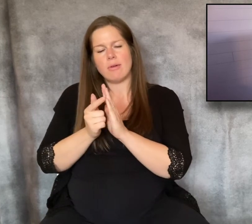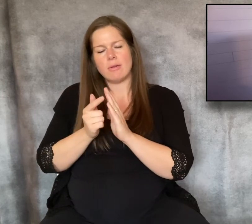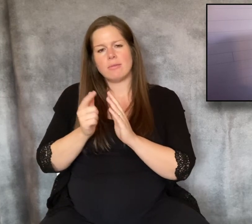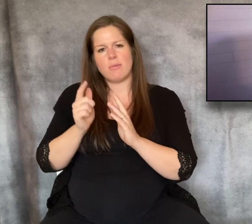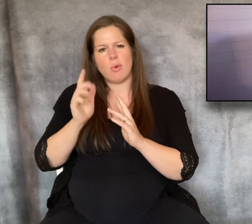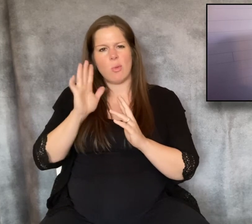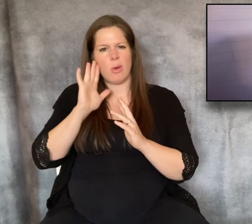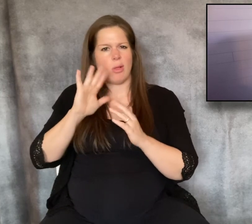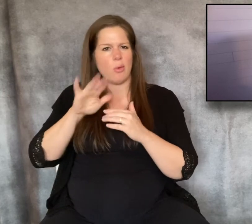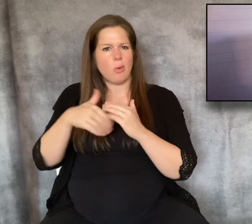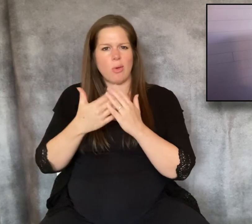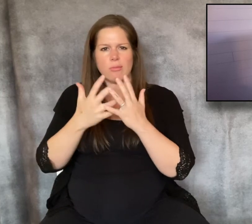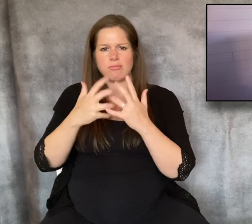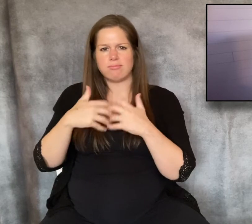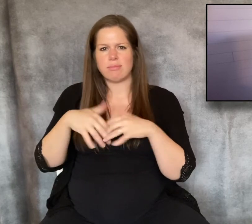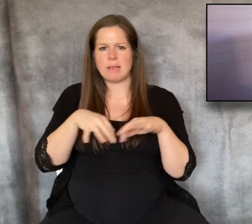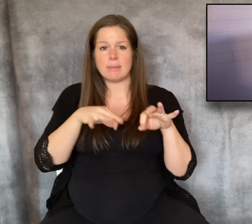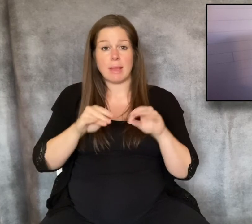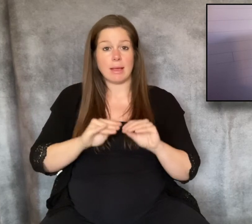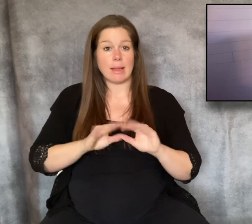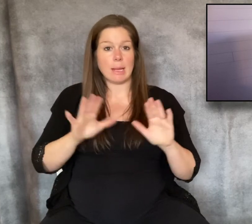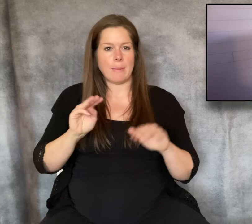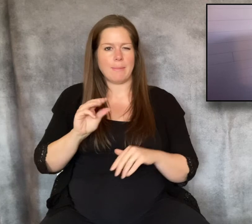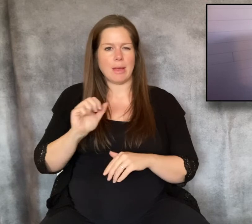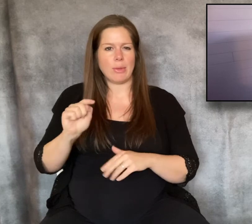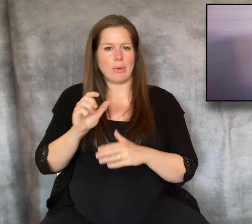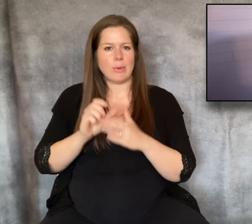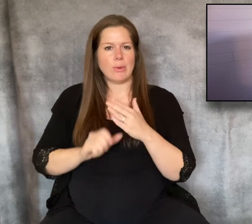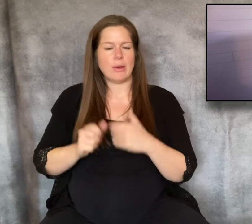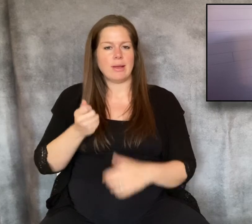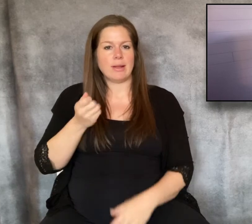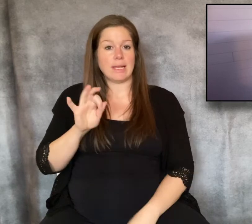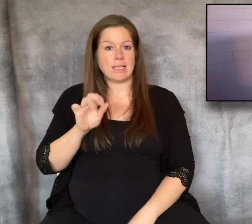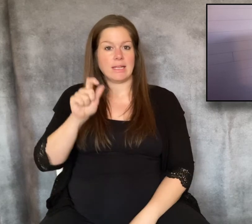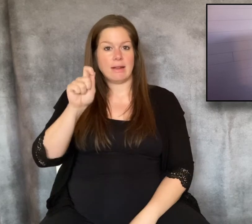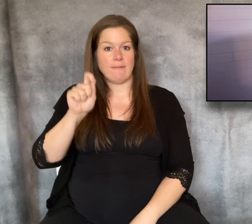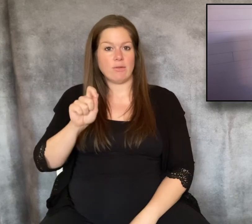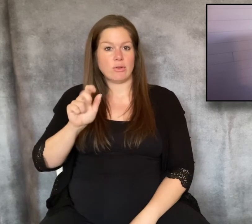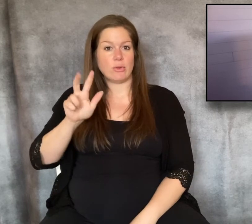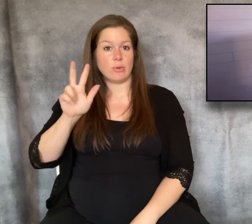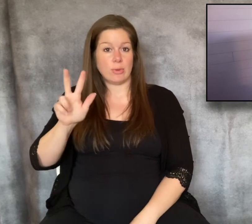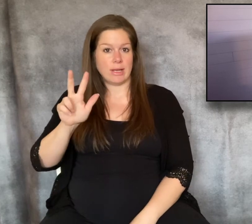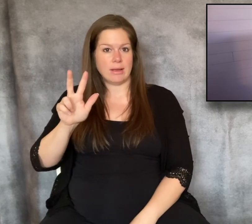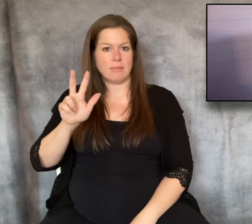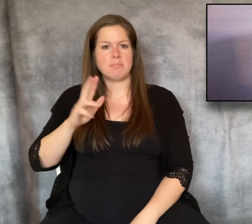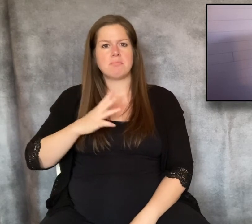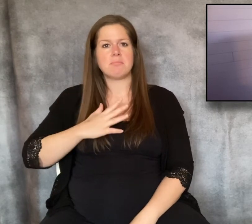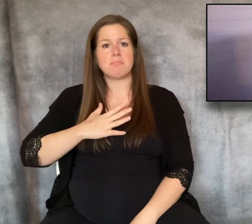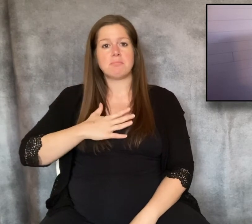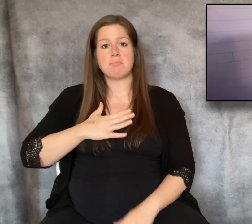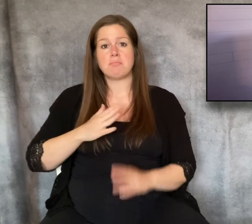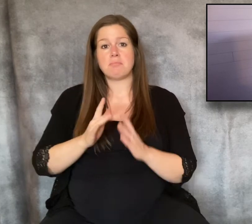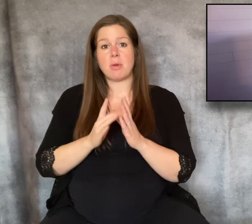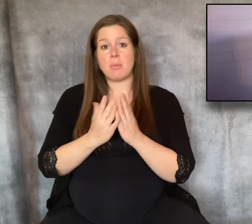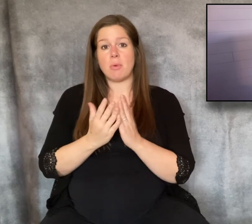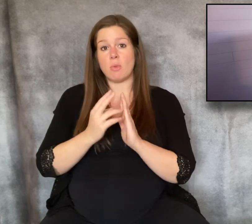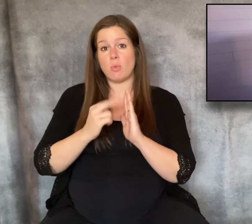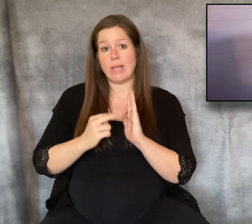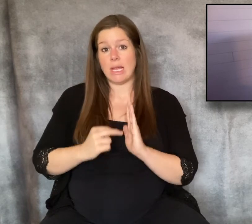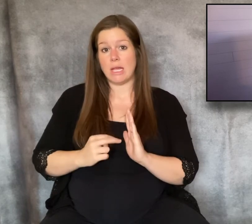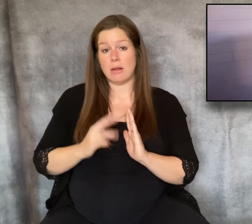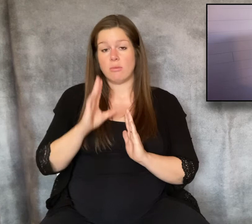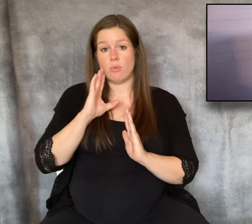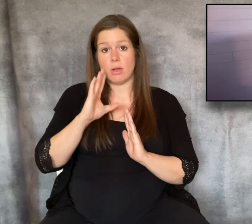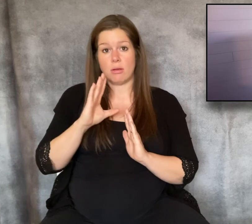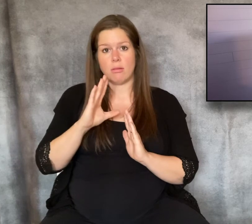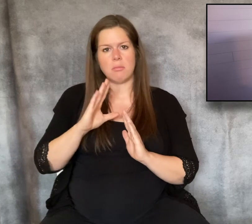Matthew 19. So let's pick it up in verse 3, and I will read a few passages and we'll stop and talk about it, and we'll go